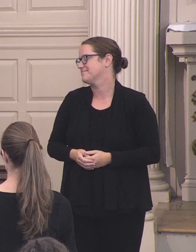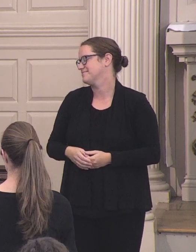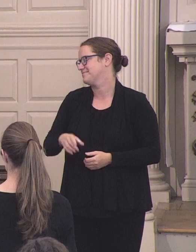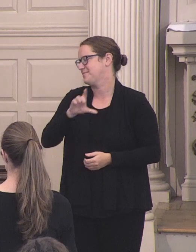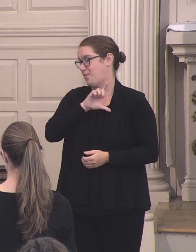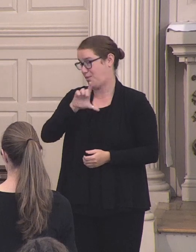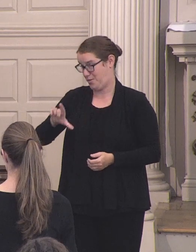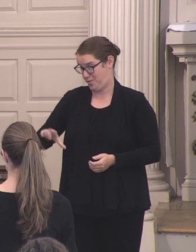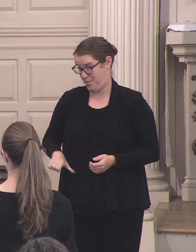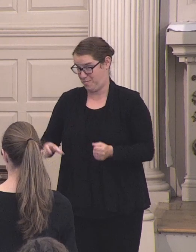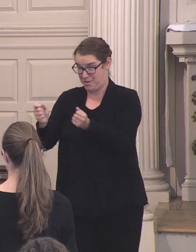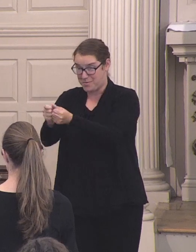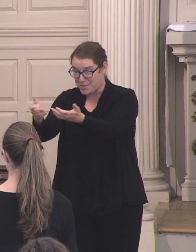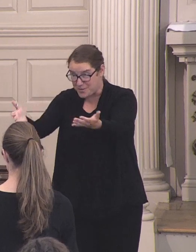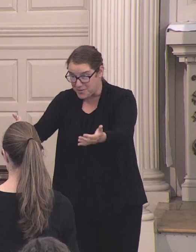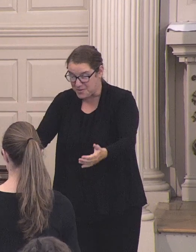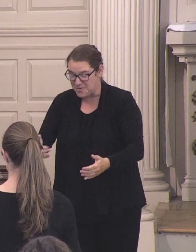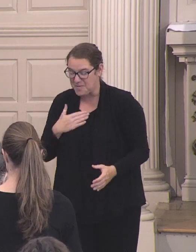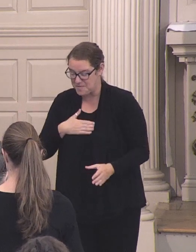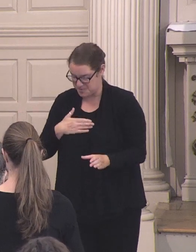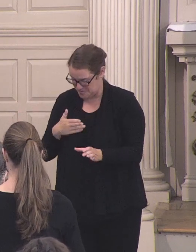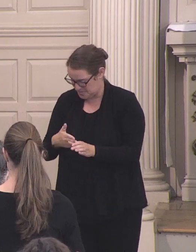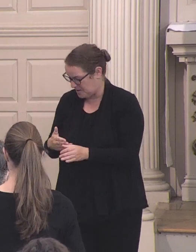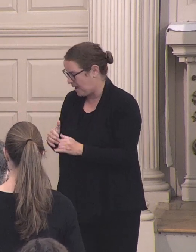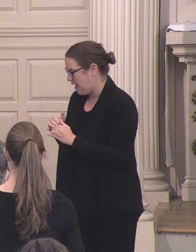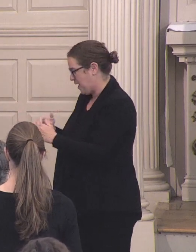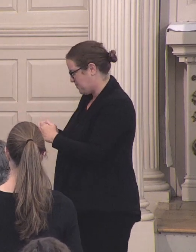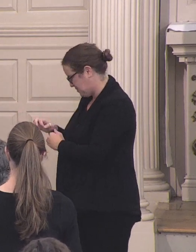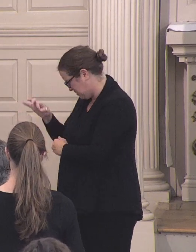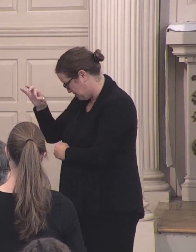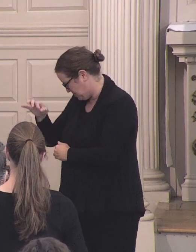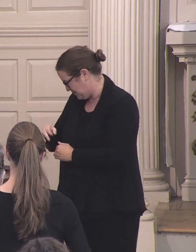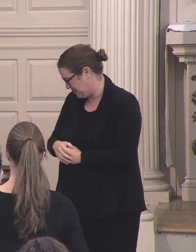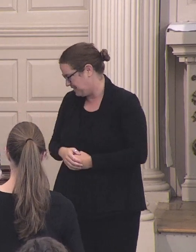The Lord be with you. And with your spirit.